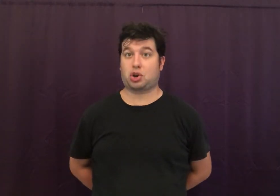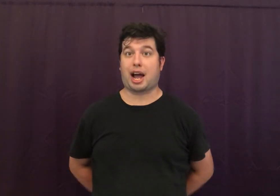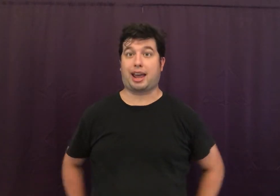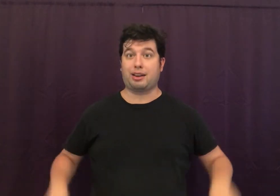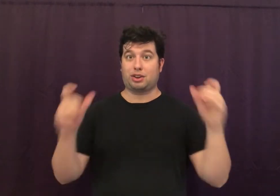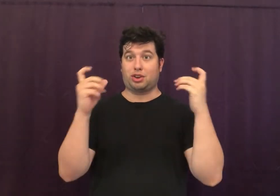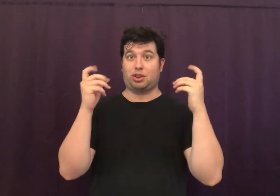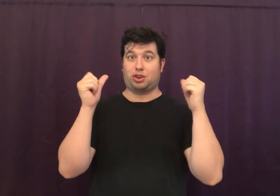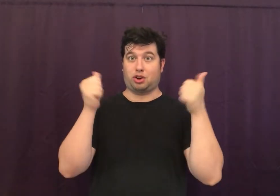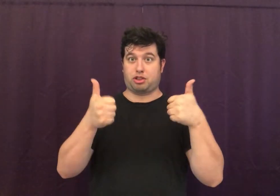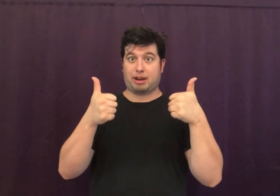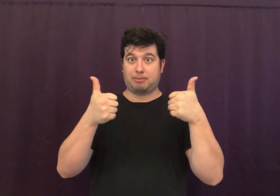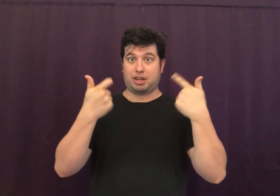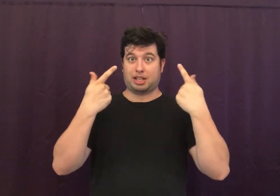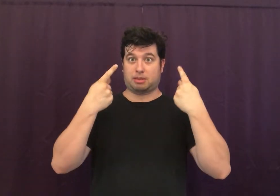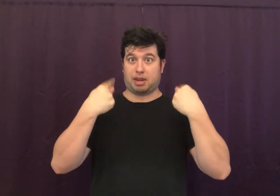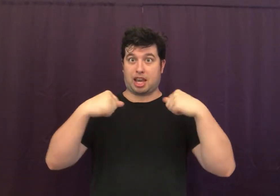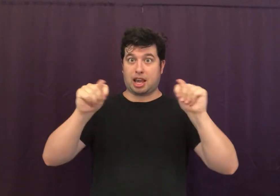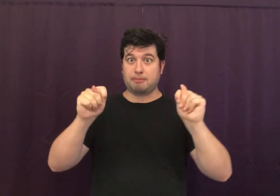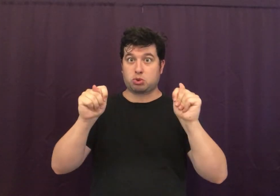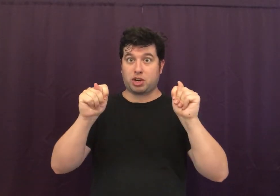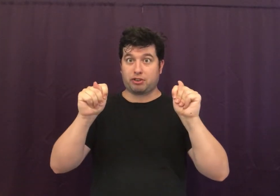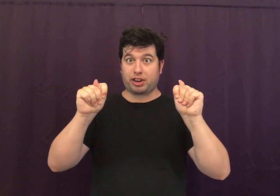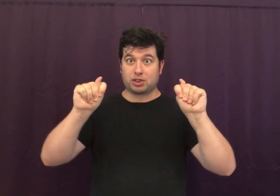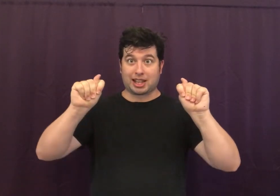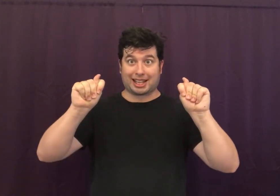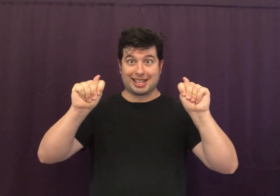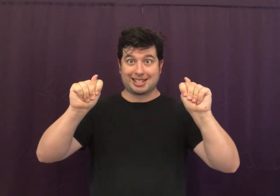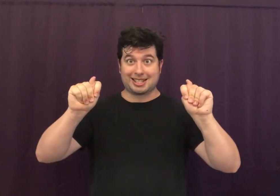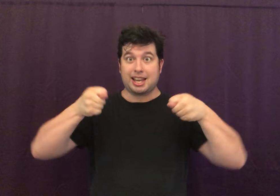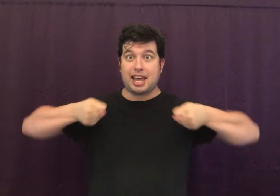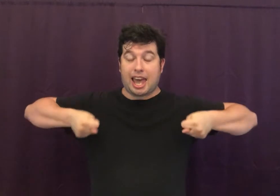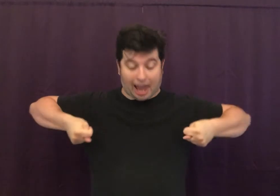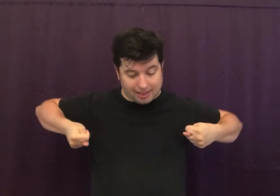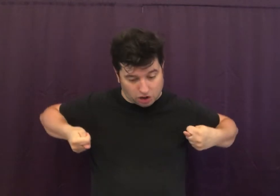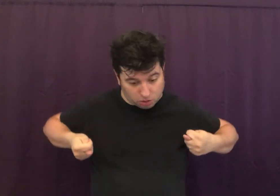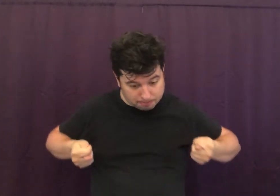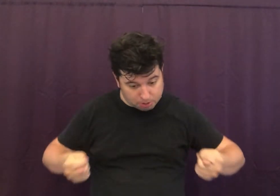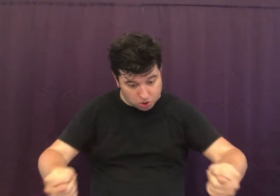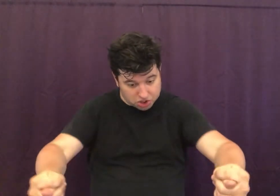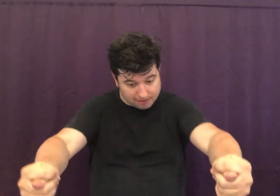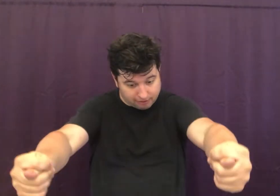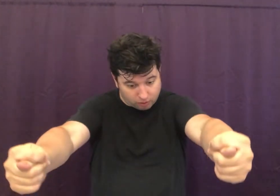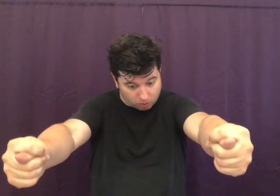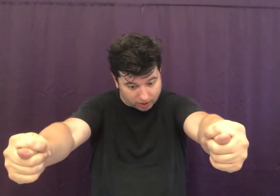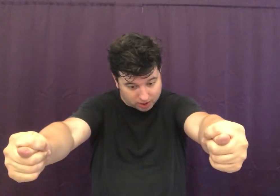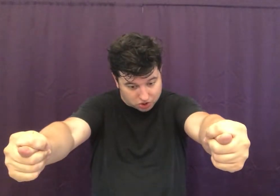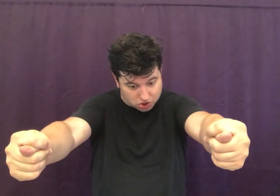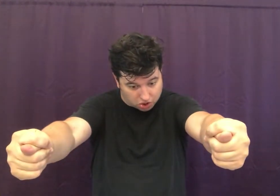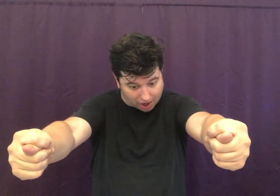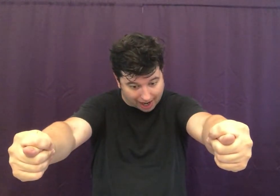Try. Your thumb needs to be in between your fingers like this, and then you push them forward. Try.